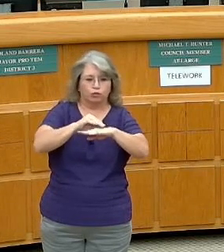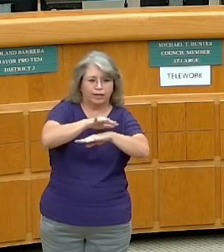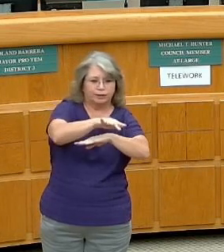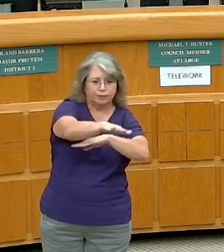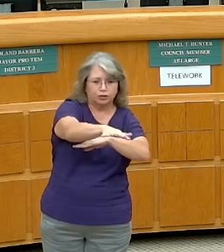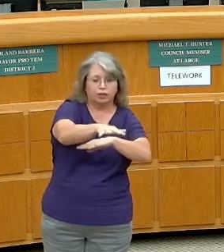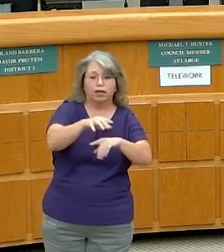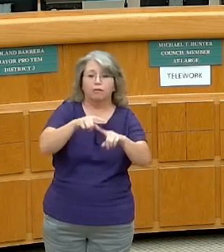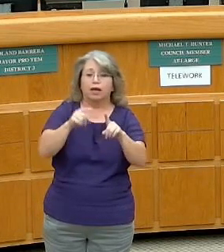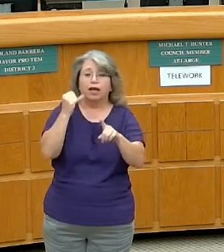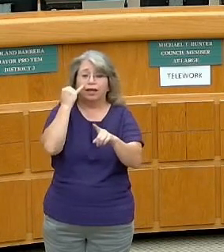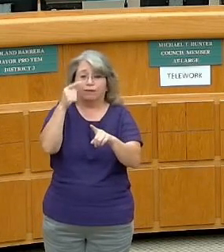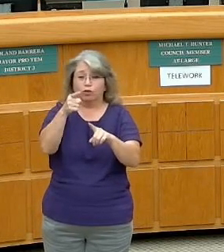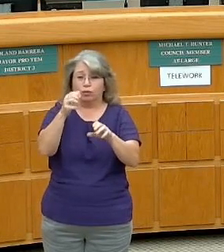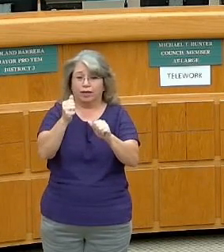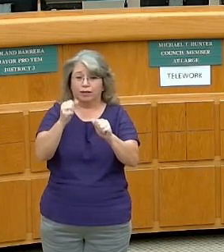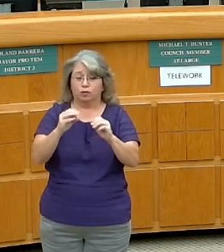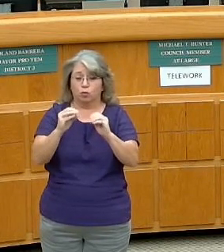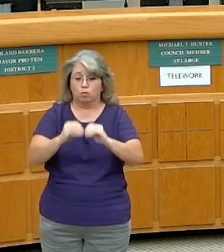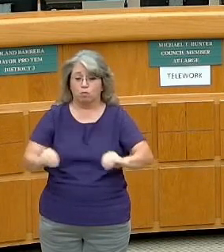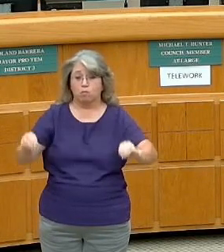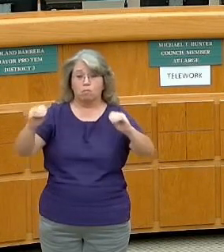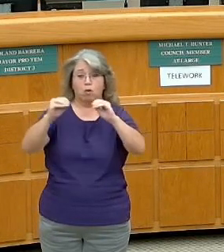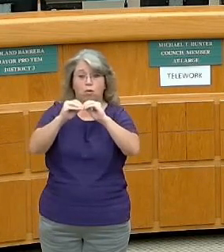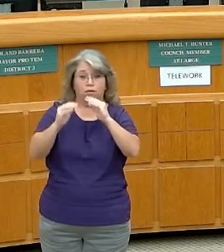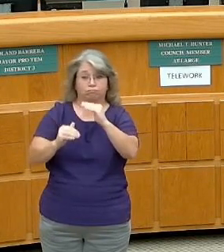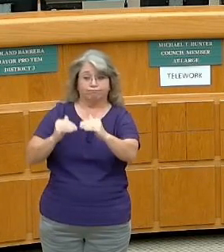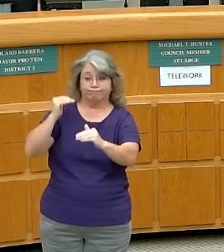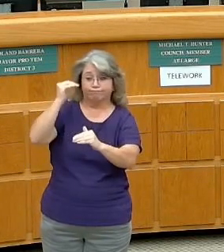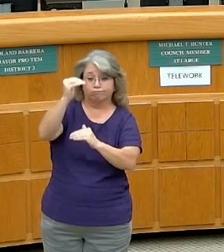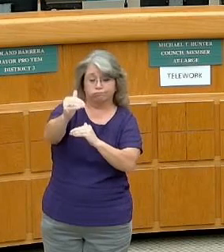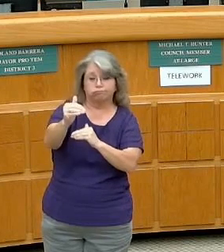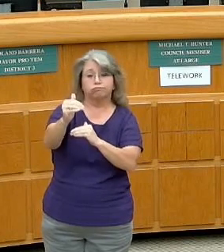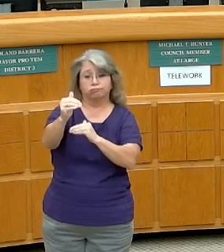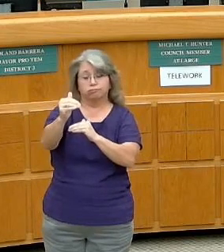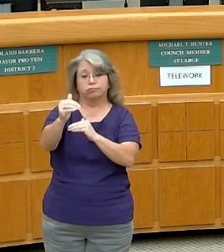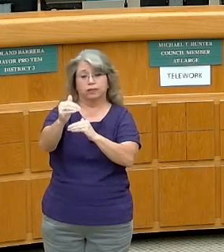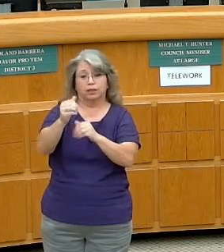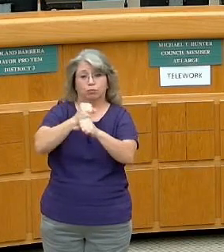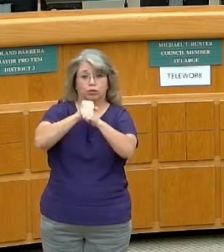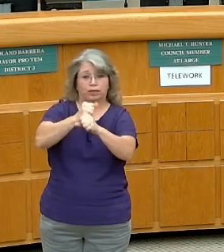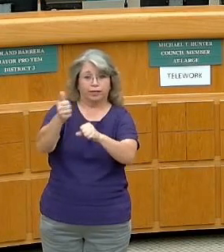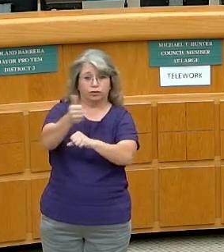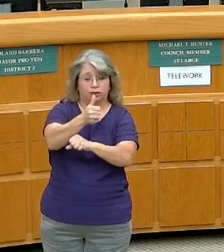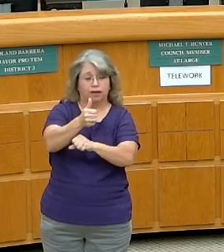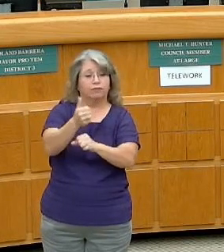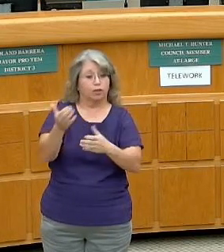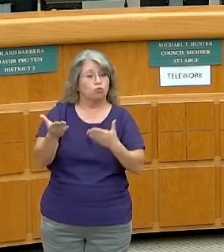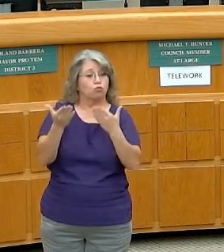extra step and go beyond the measures to protect yourself and others, we recommend that you do.